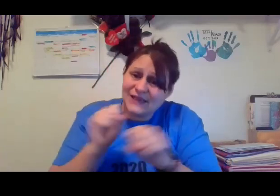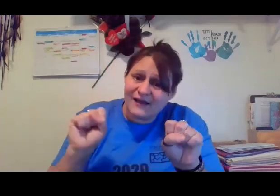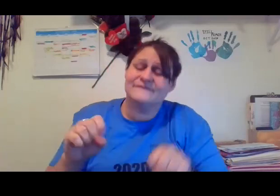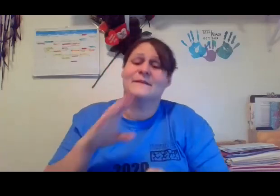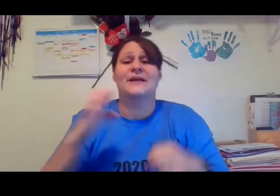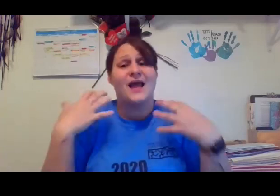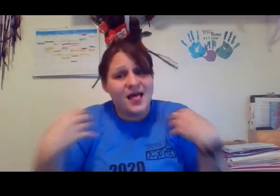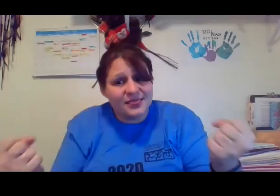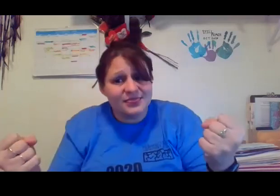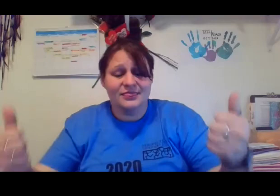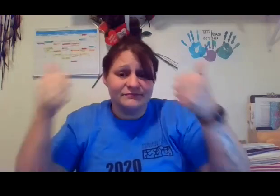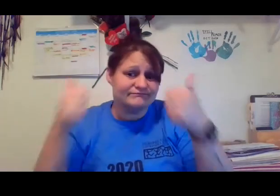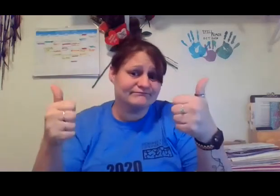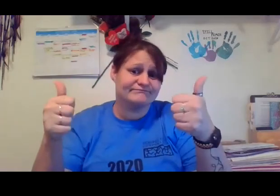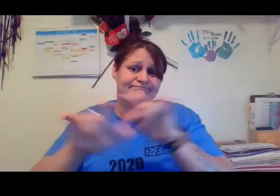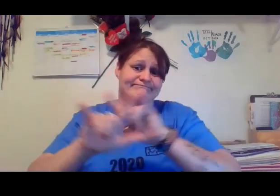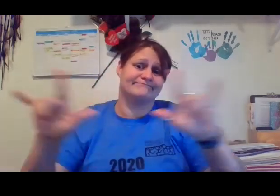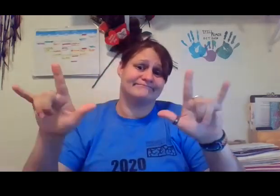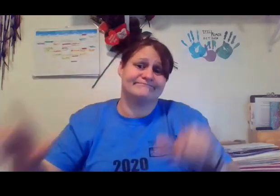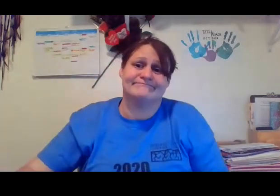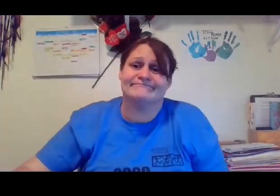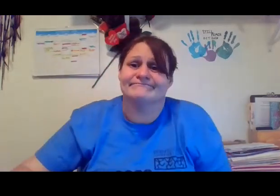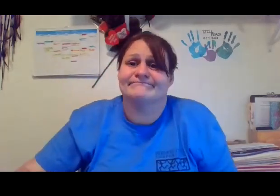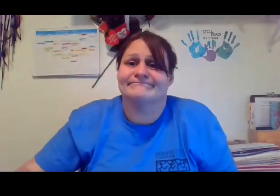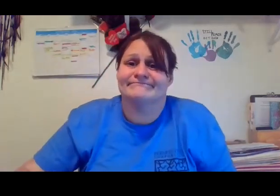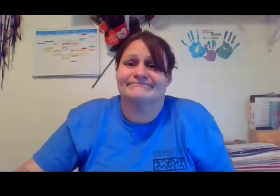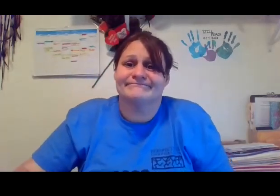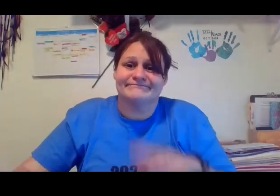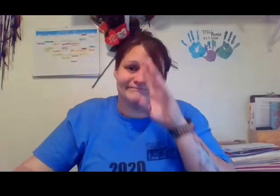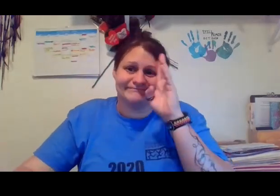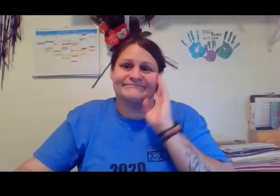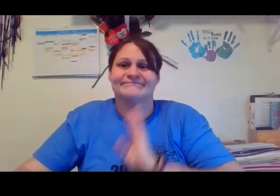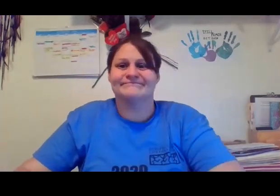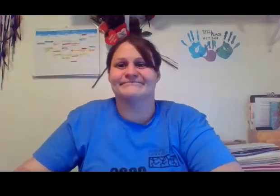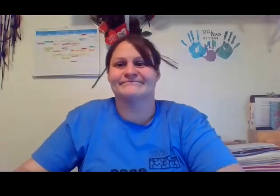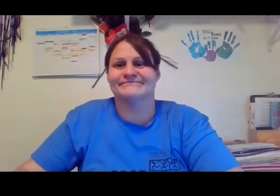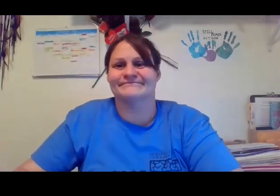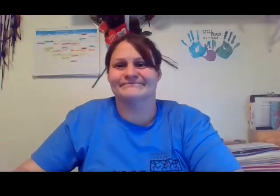in mind this COVID safety. Be healthy, everyone. Thanks so much, and you're the best.